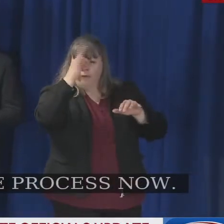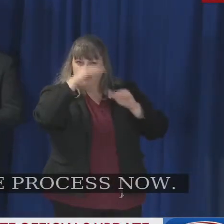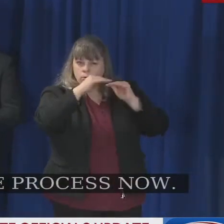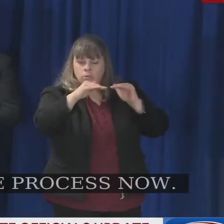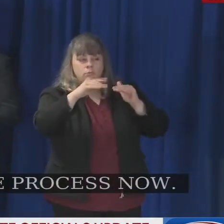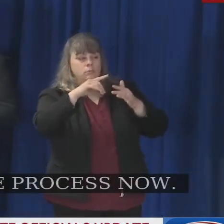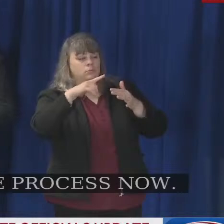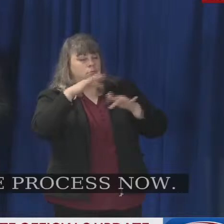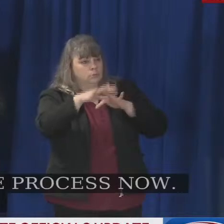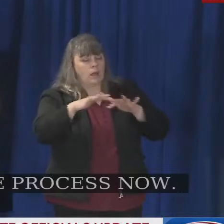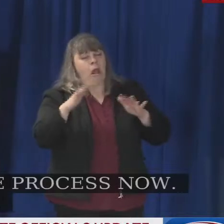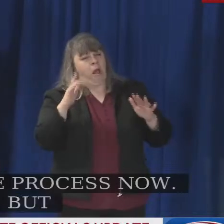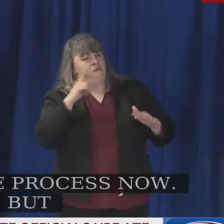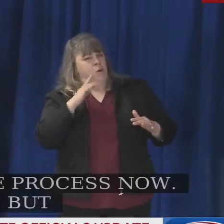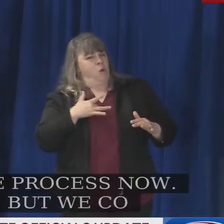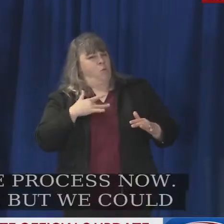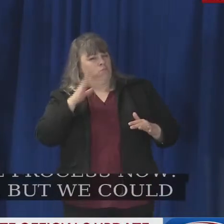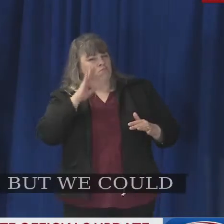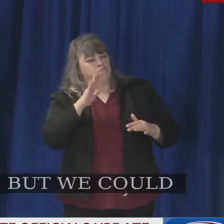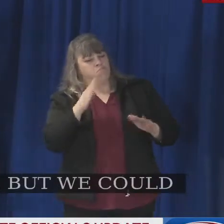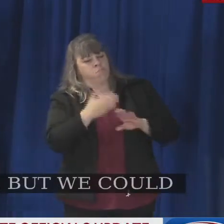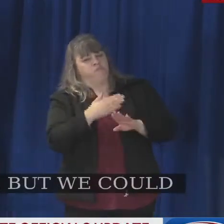by fall or winter time.